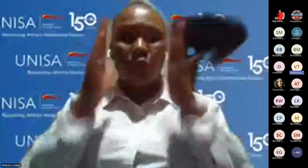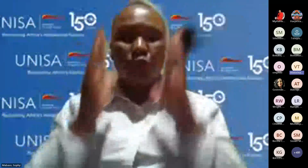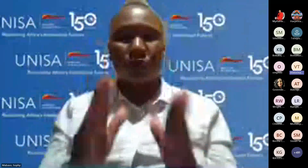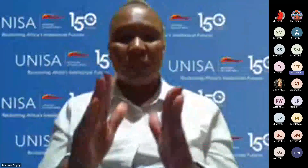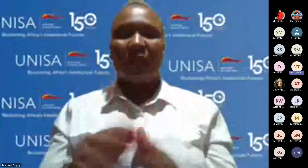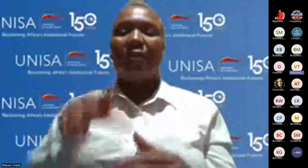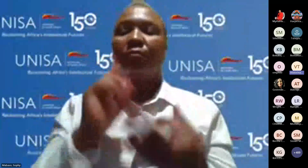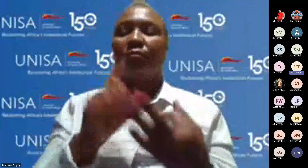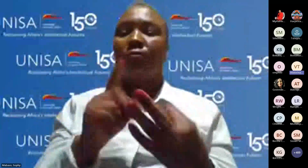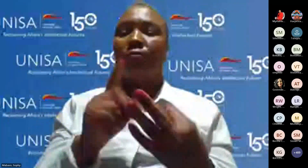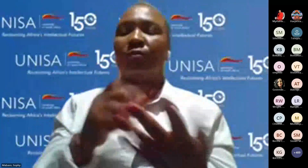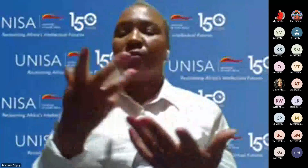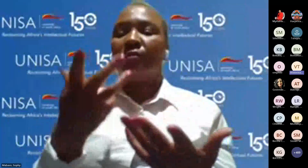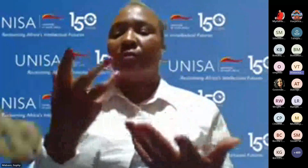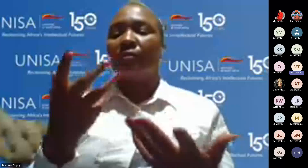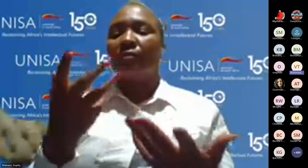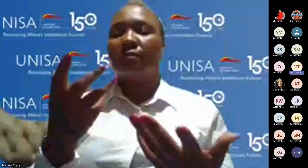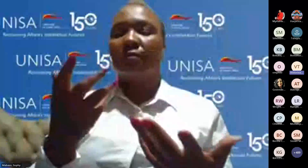And